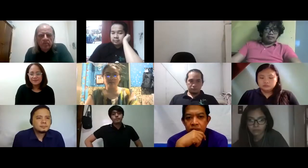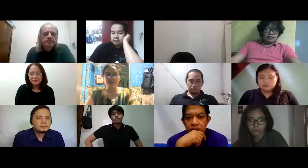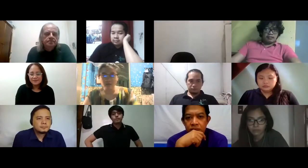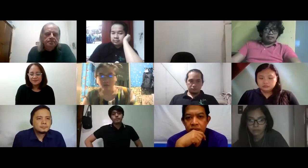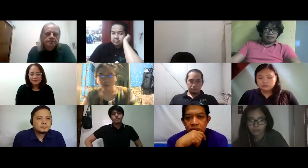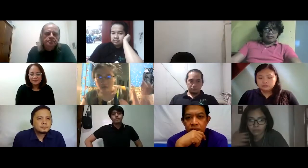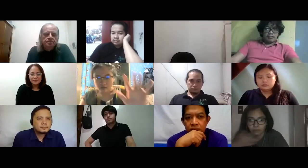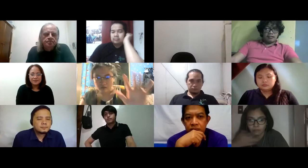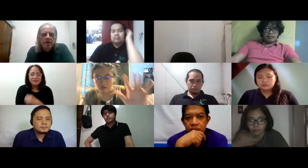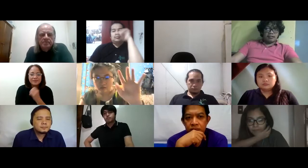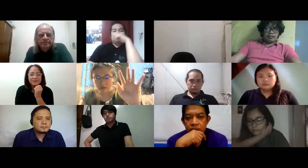Yes, ma'am.